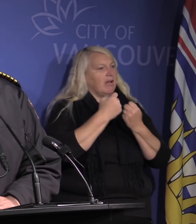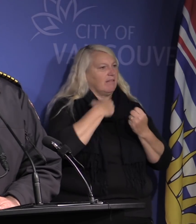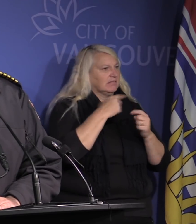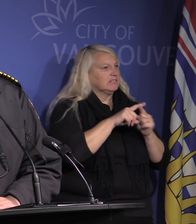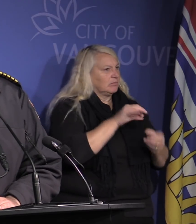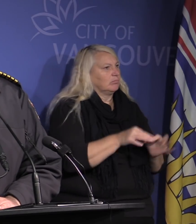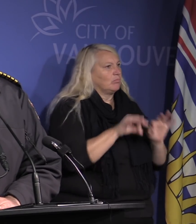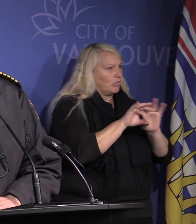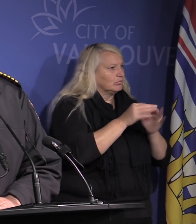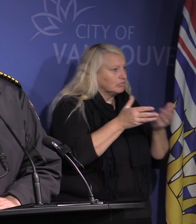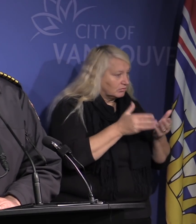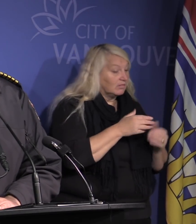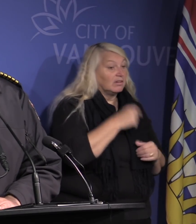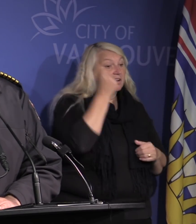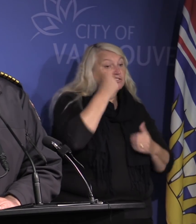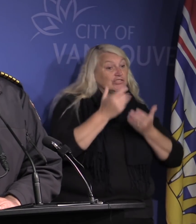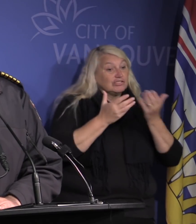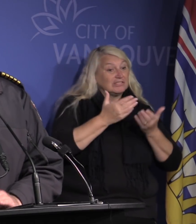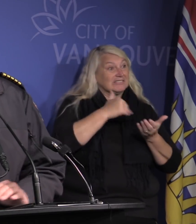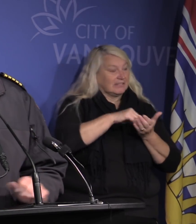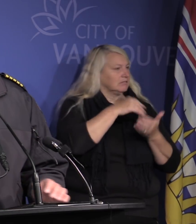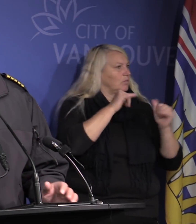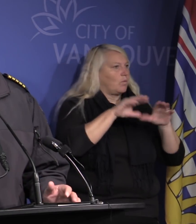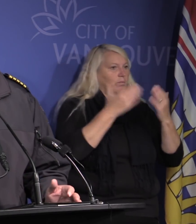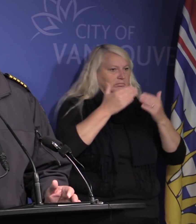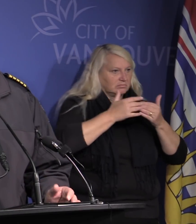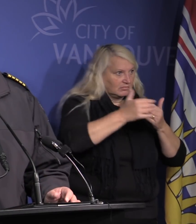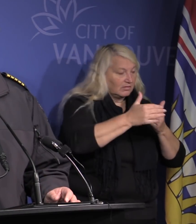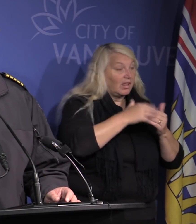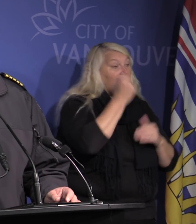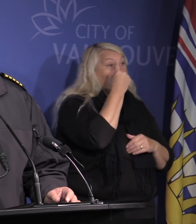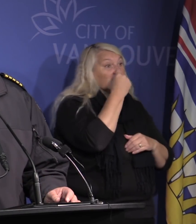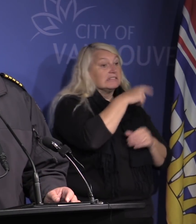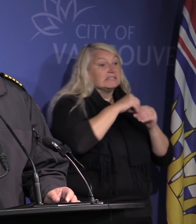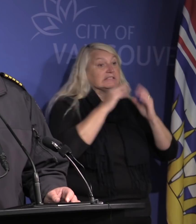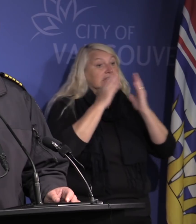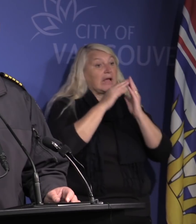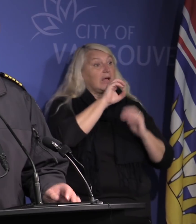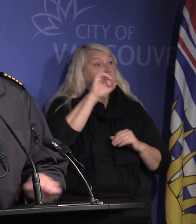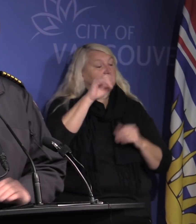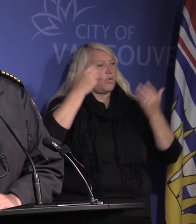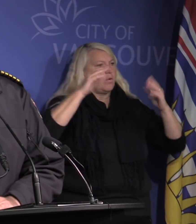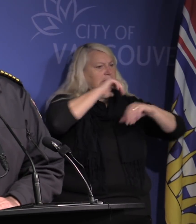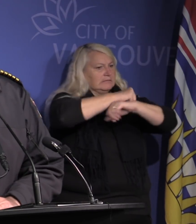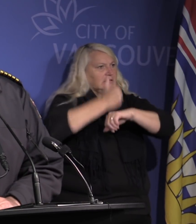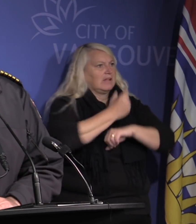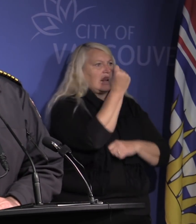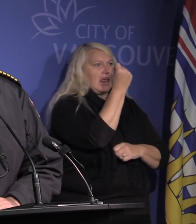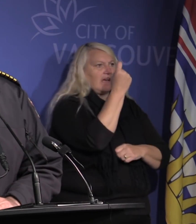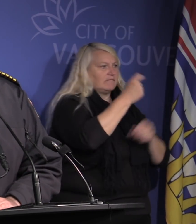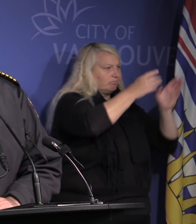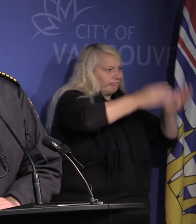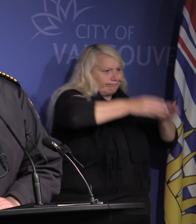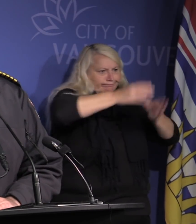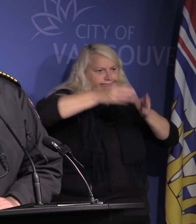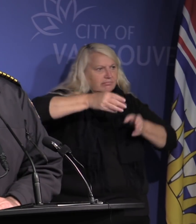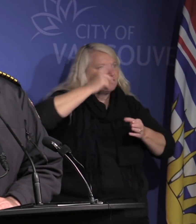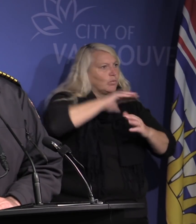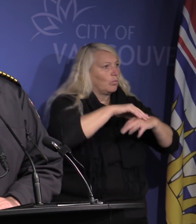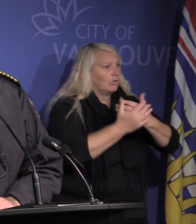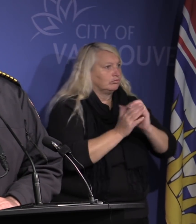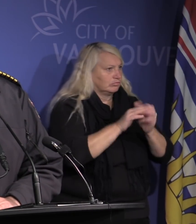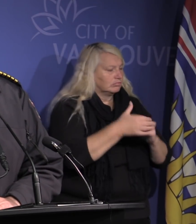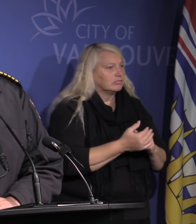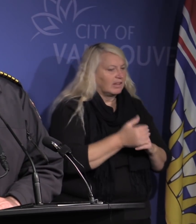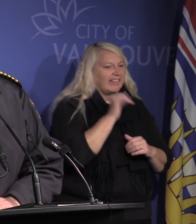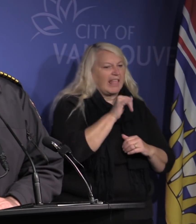social centers are open, and 11 hand washing stations have been deployed in the downtown east side. This, of course, will increase